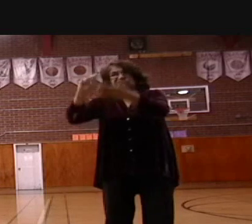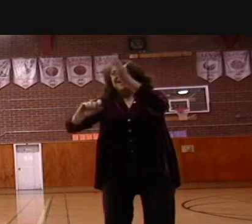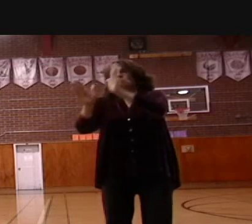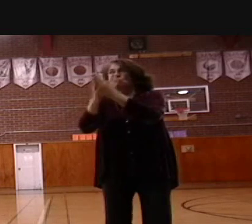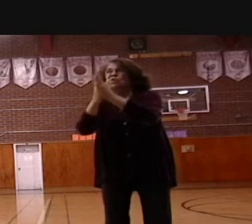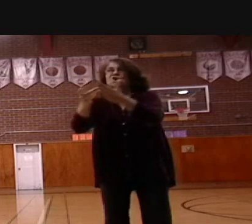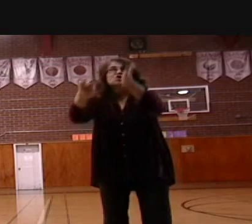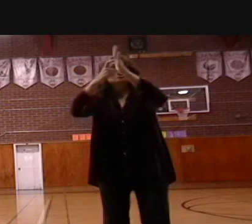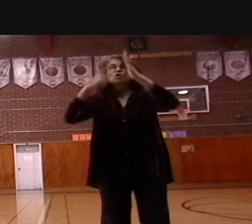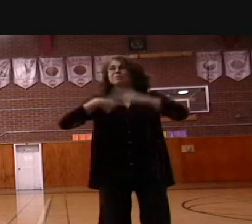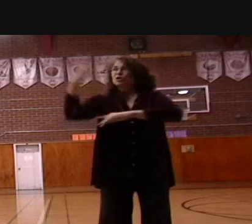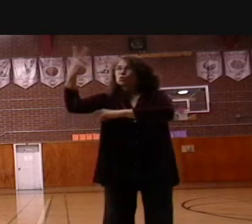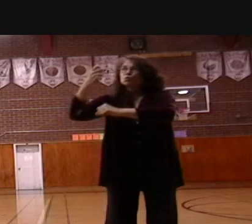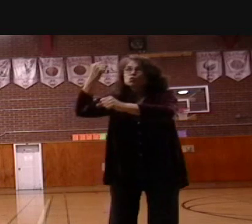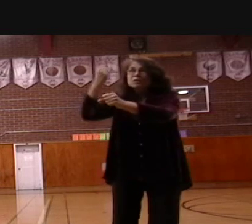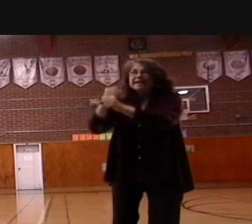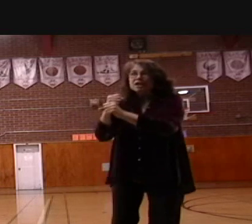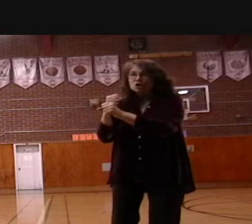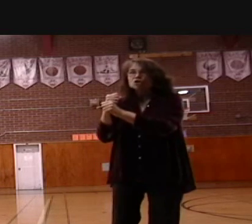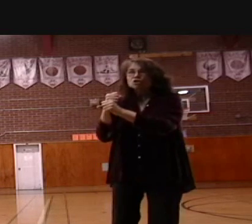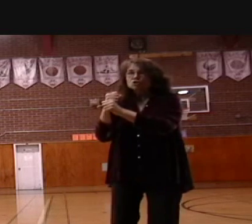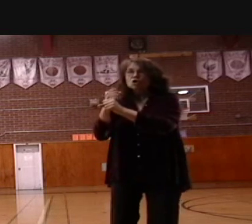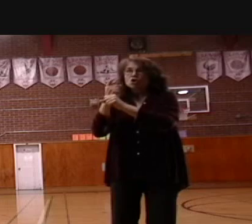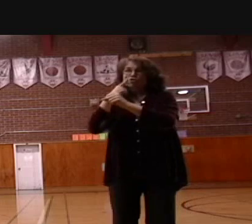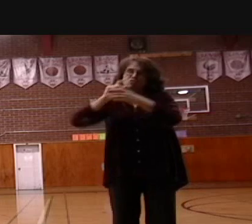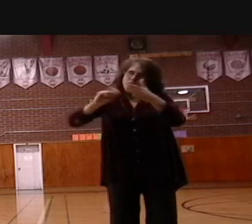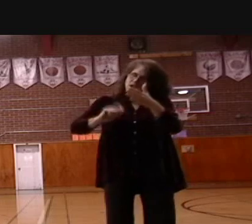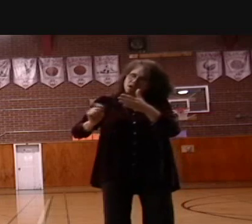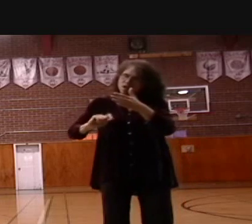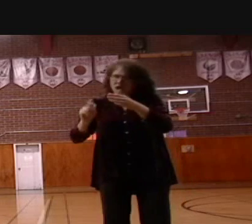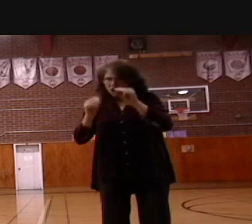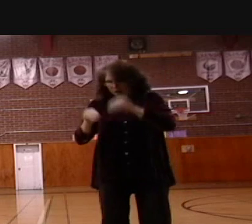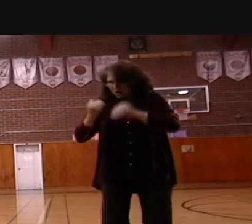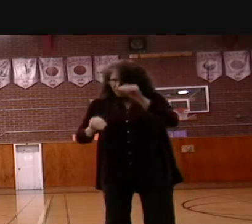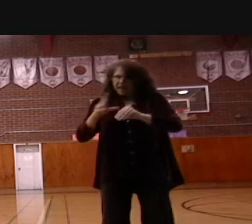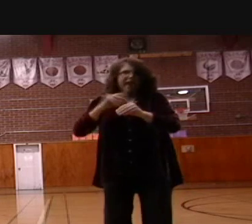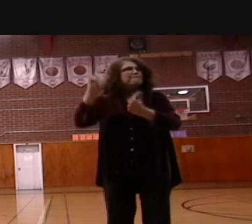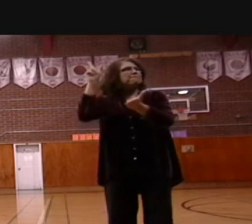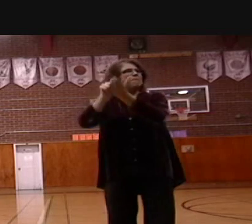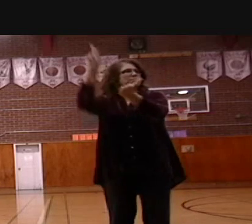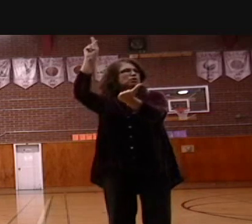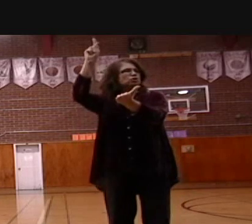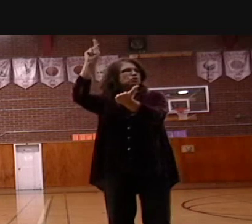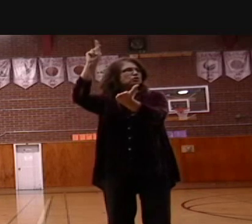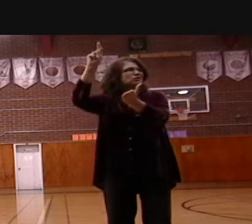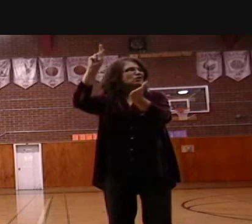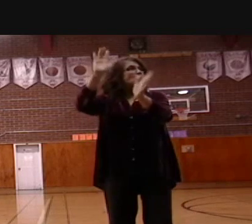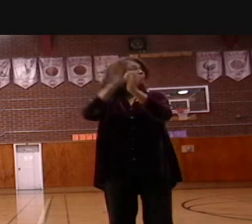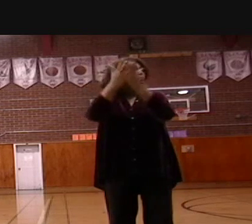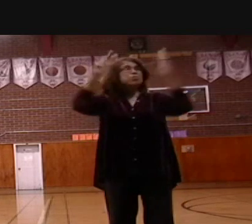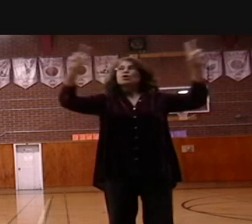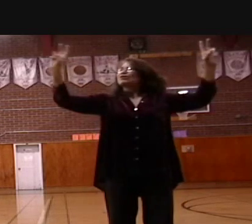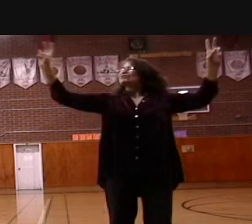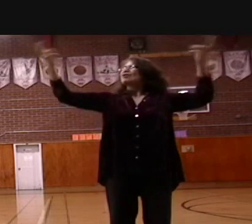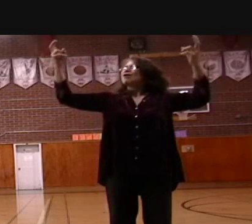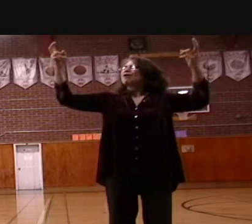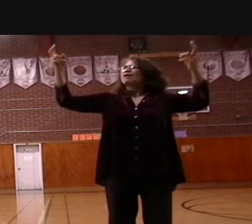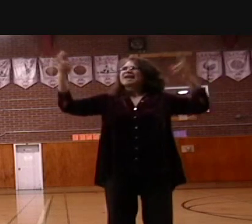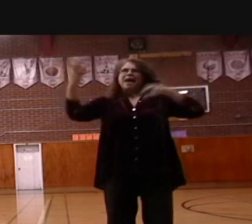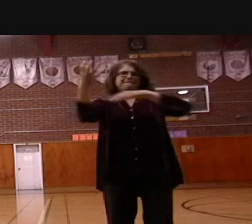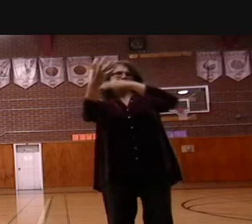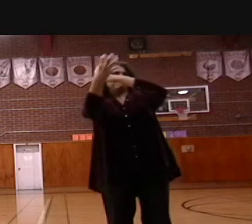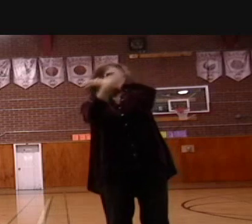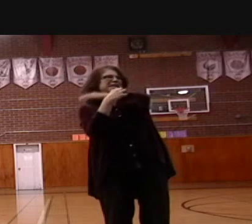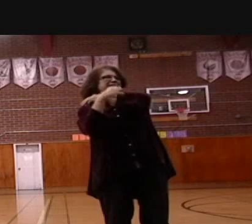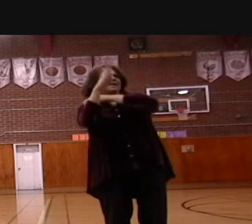years from having the idea to getting the published book in my hands. The book is called Bitten by the Business Bug,